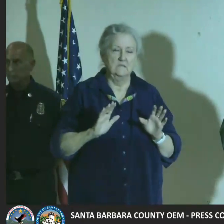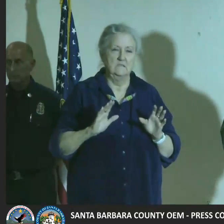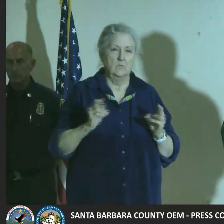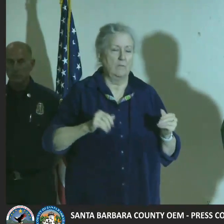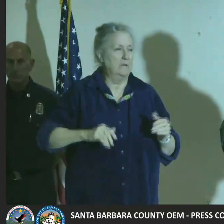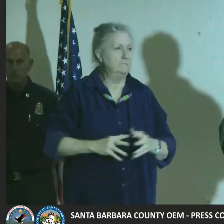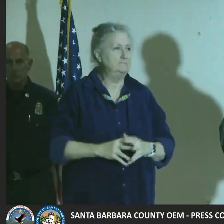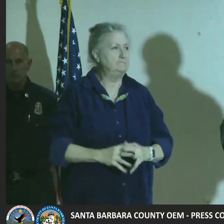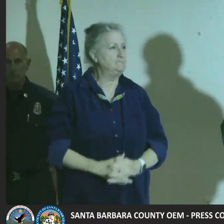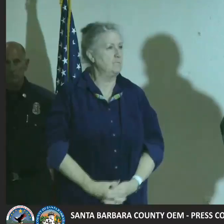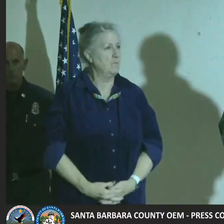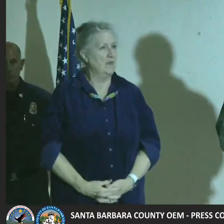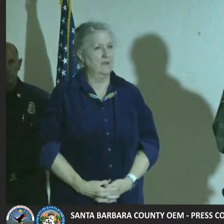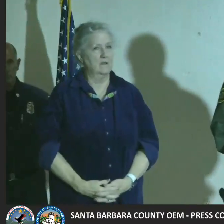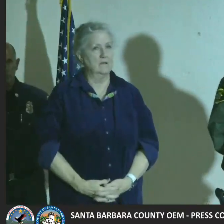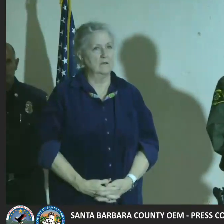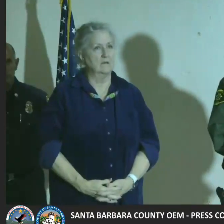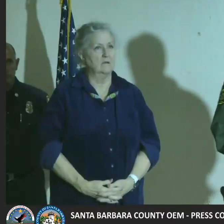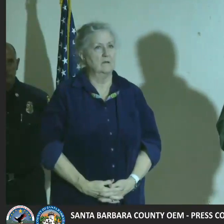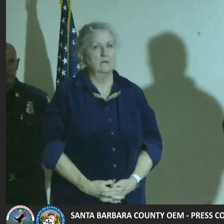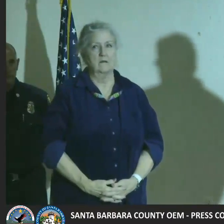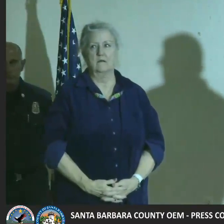property.